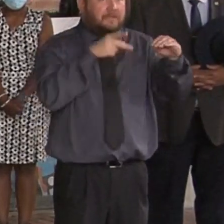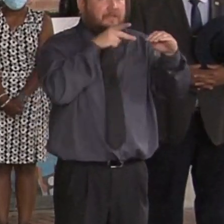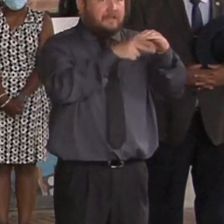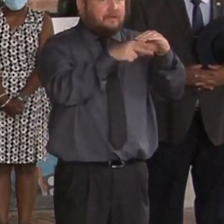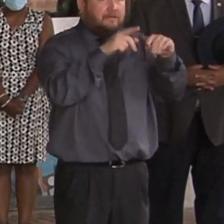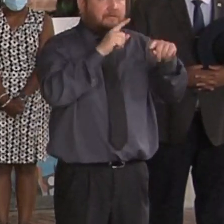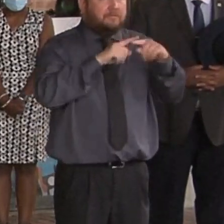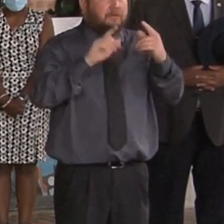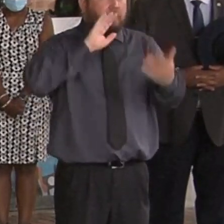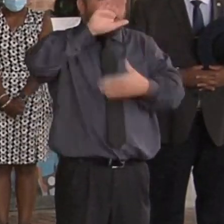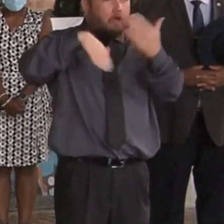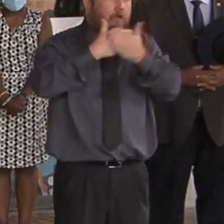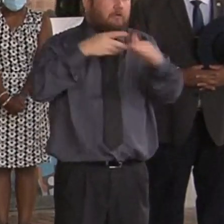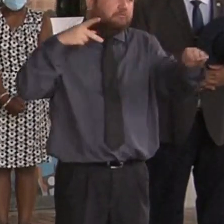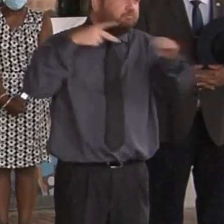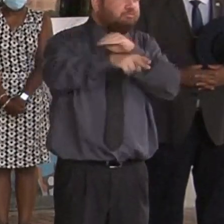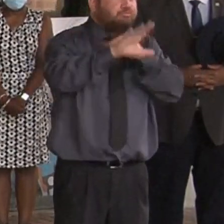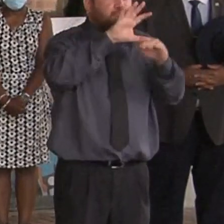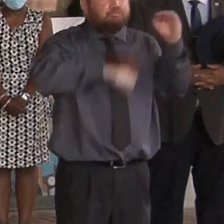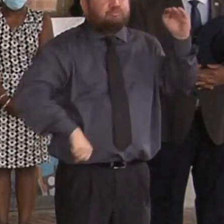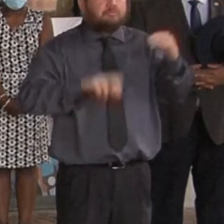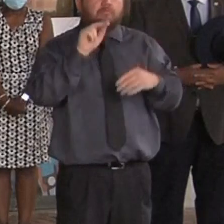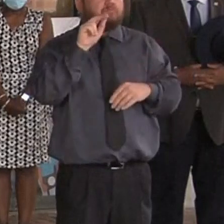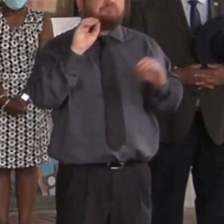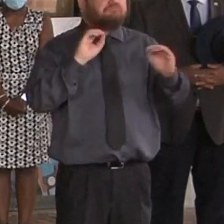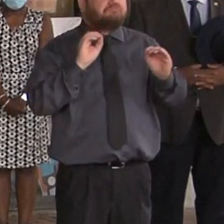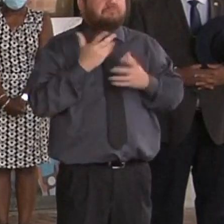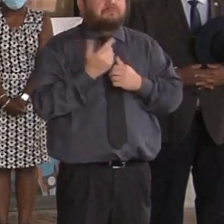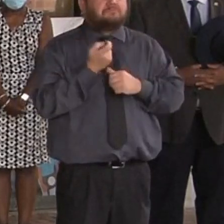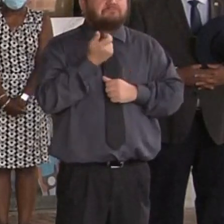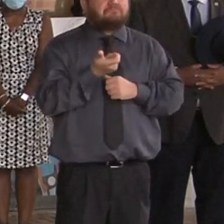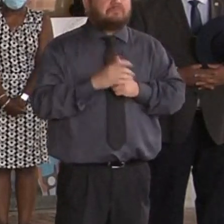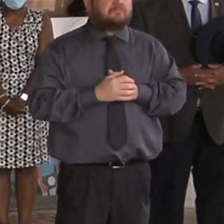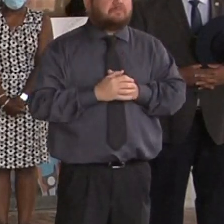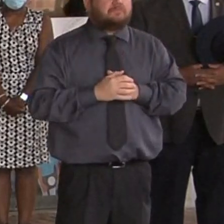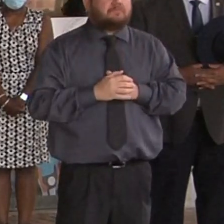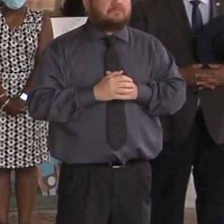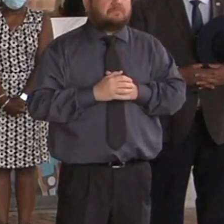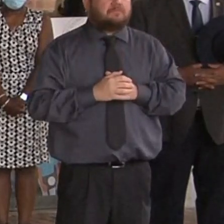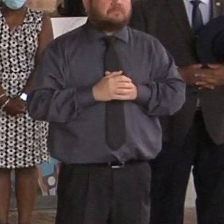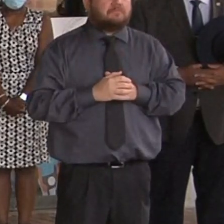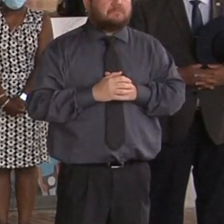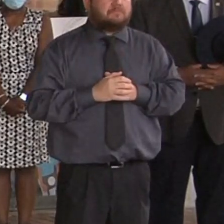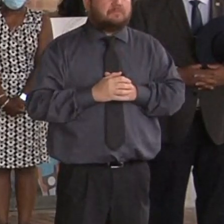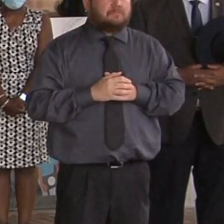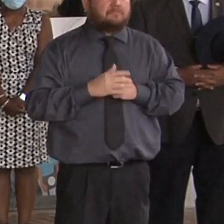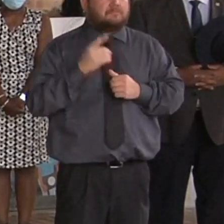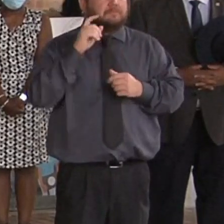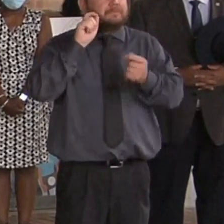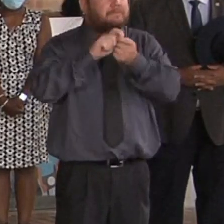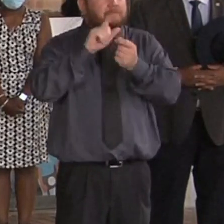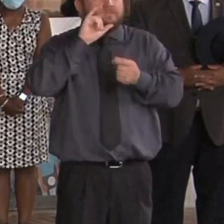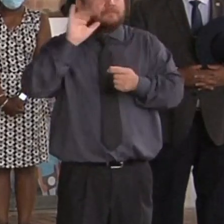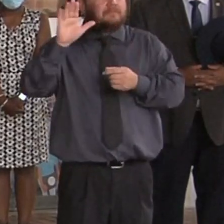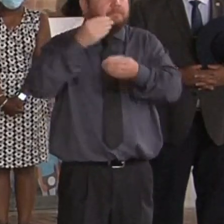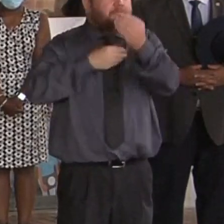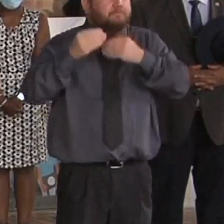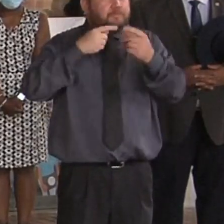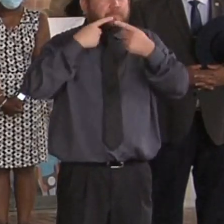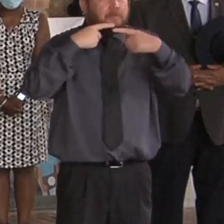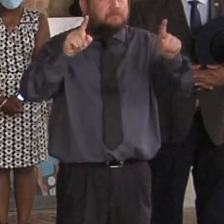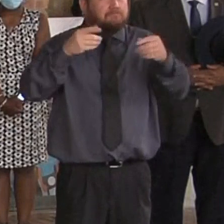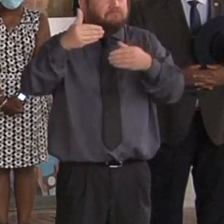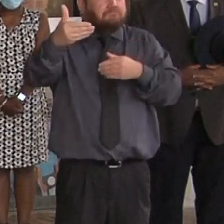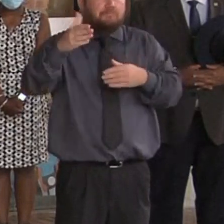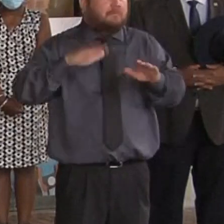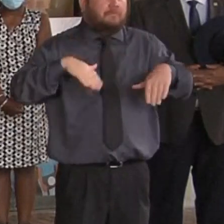we have no idea if we have to go back into our budget at some point in the next fiscal year and reduce line items because we don't have the money to pay for what